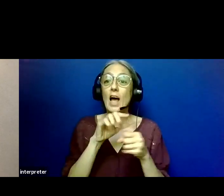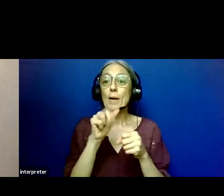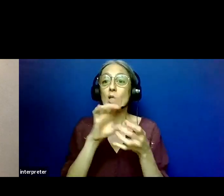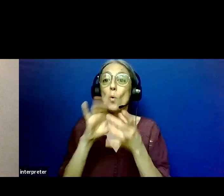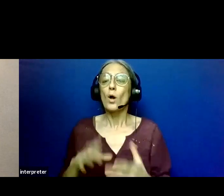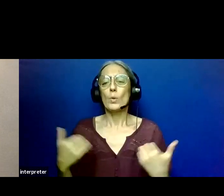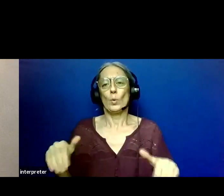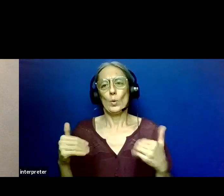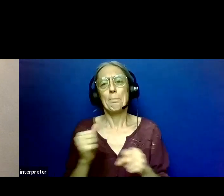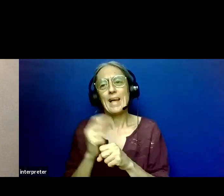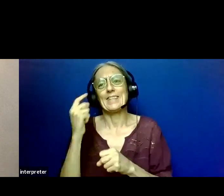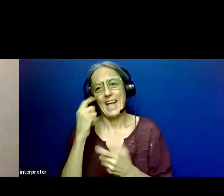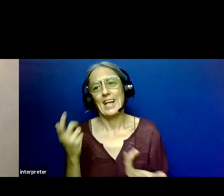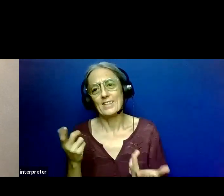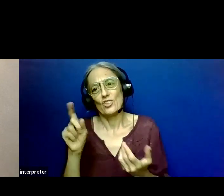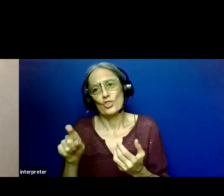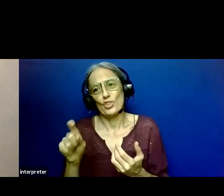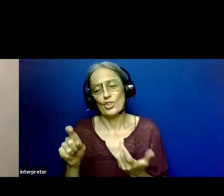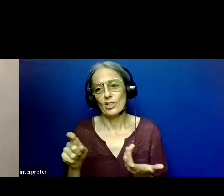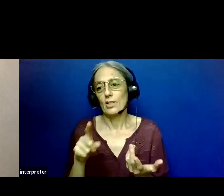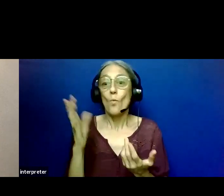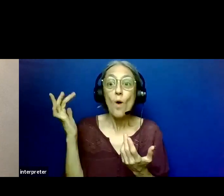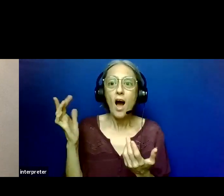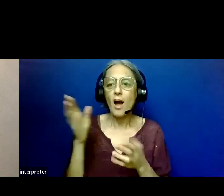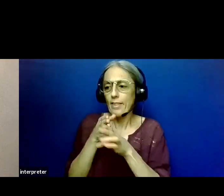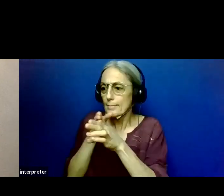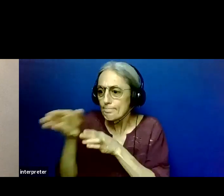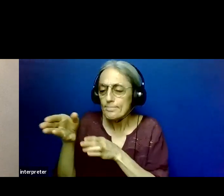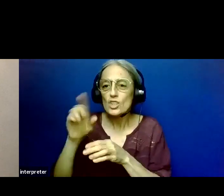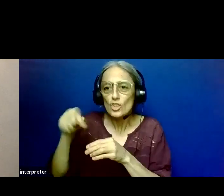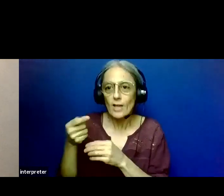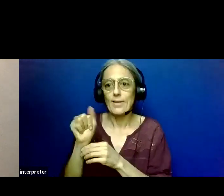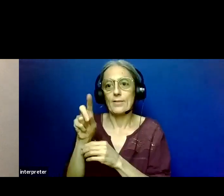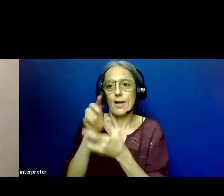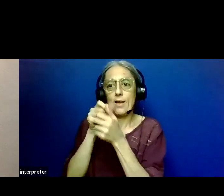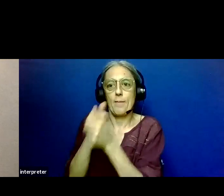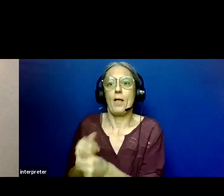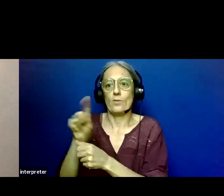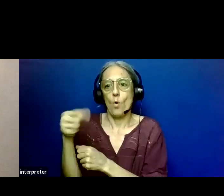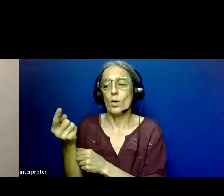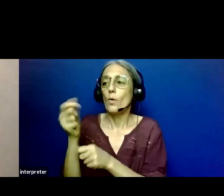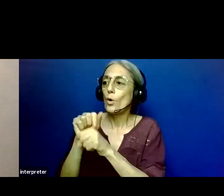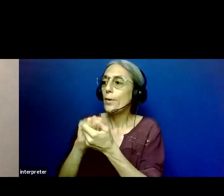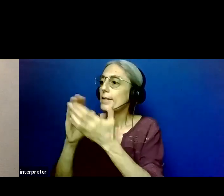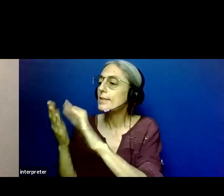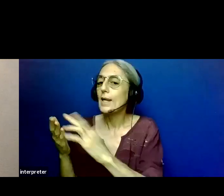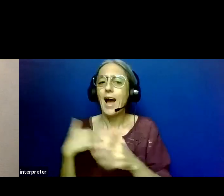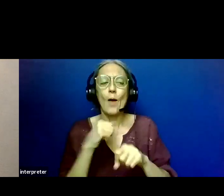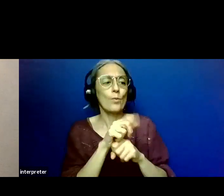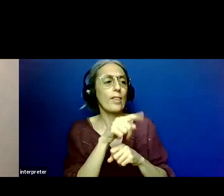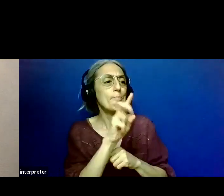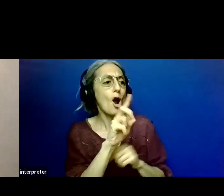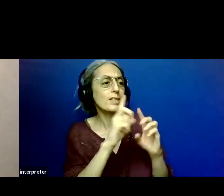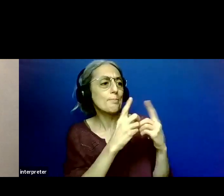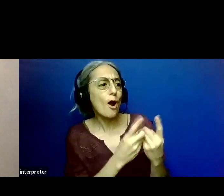dedicated to that job. They can work with every department within the city. I work with the Parks Department on their issues.